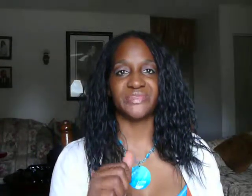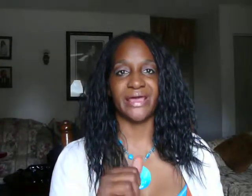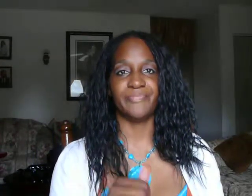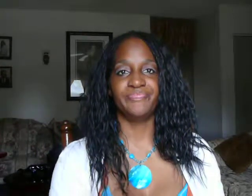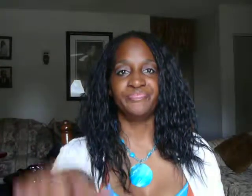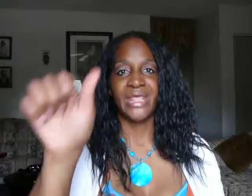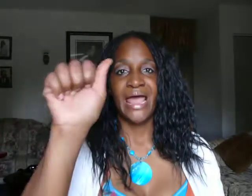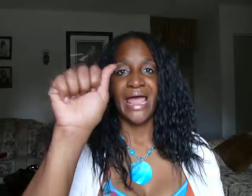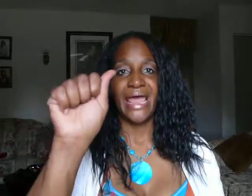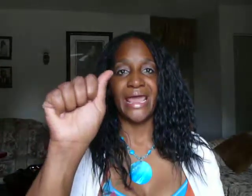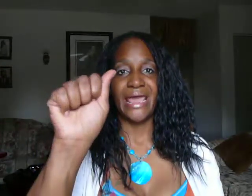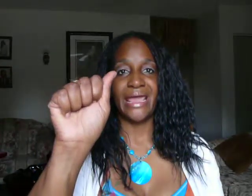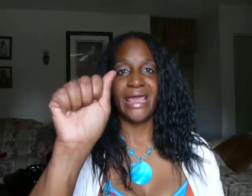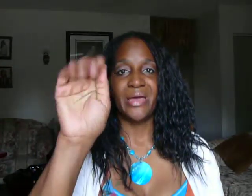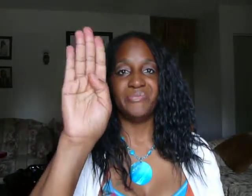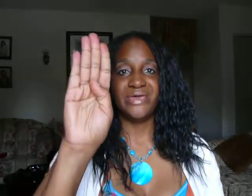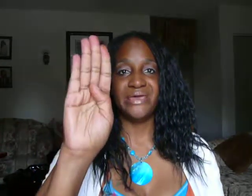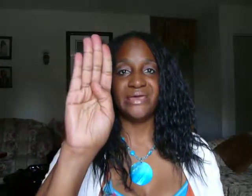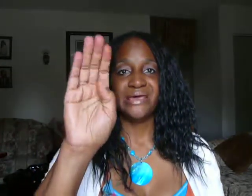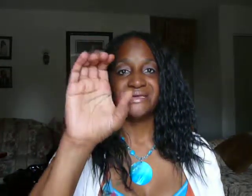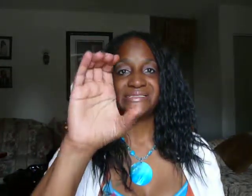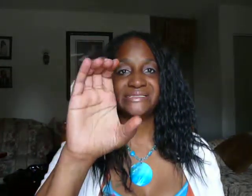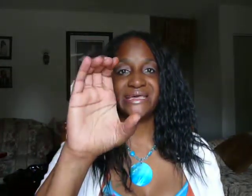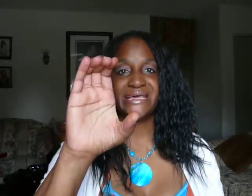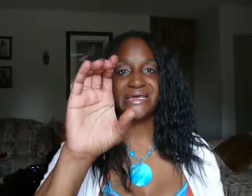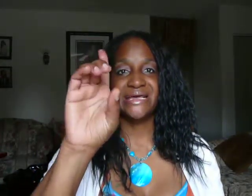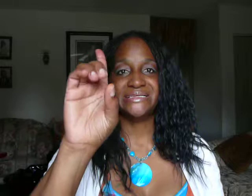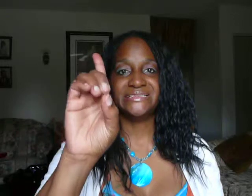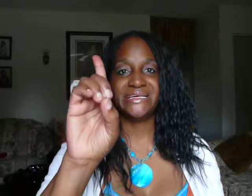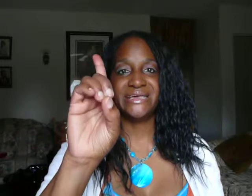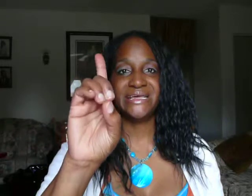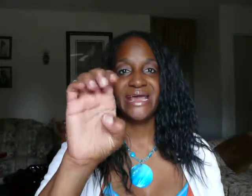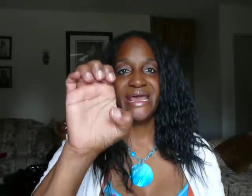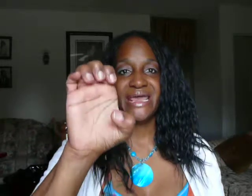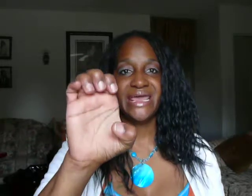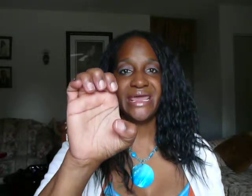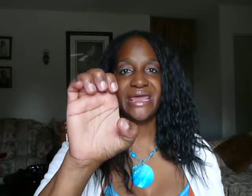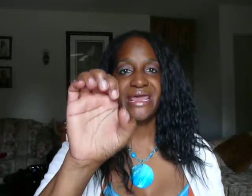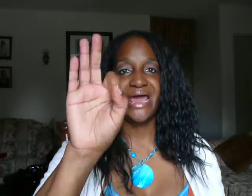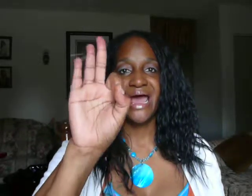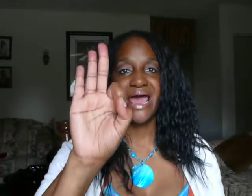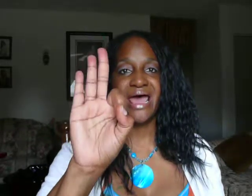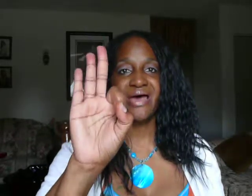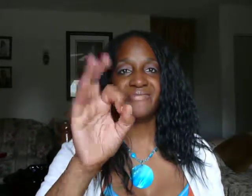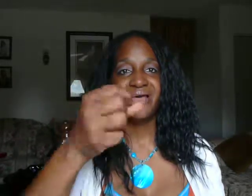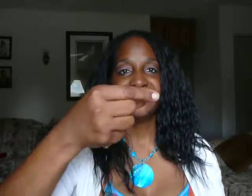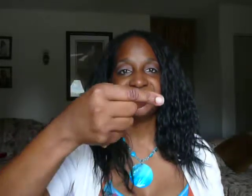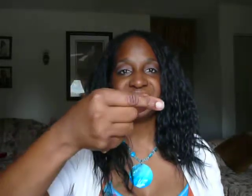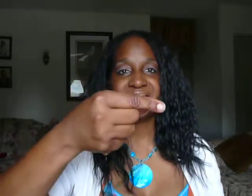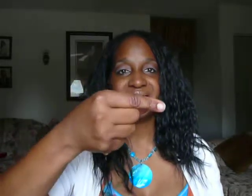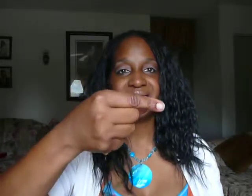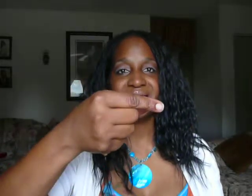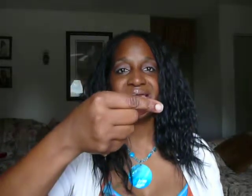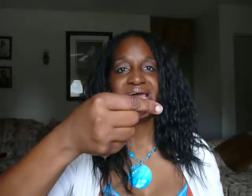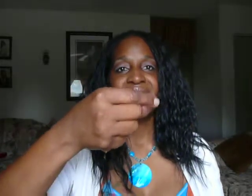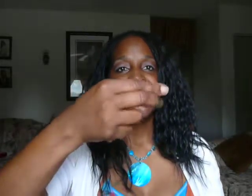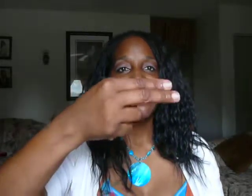that. A, B, C, D, E, F, G,